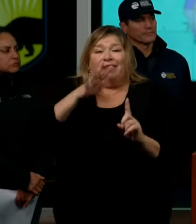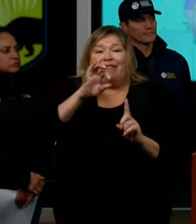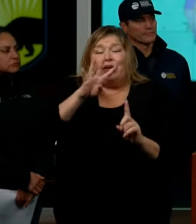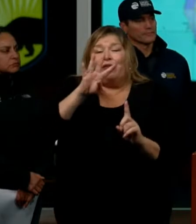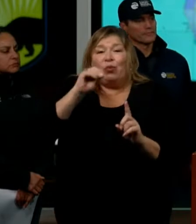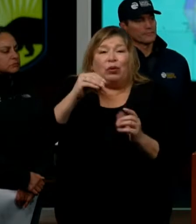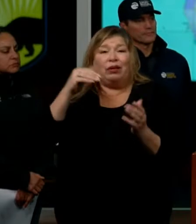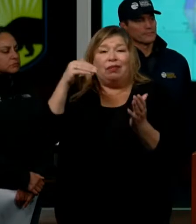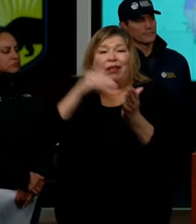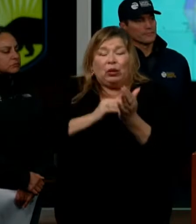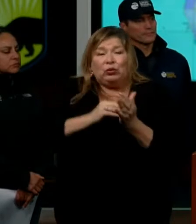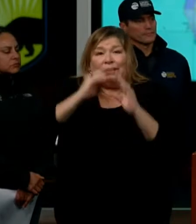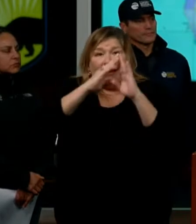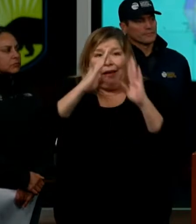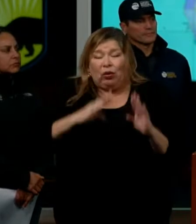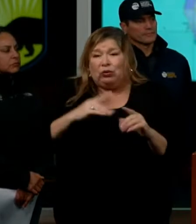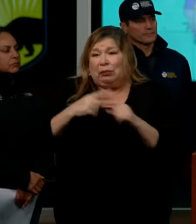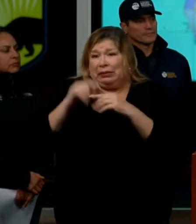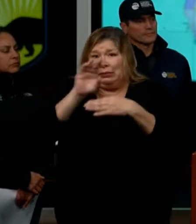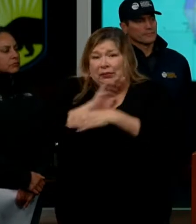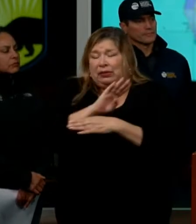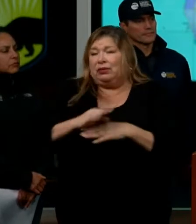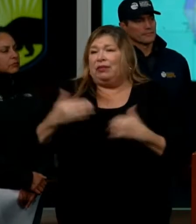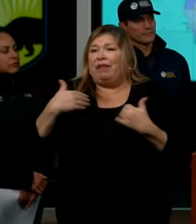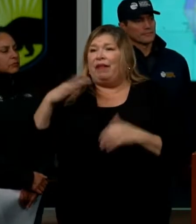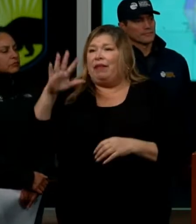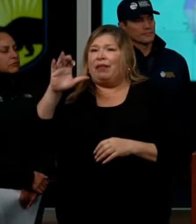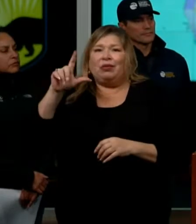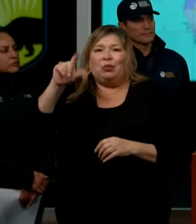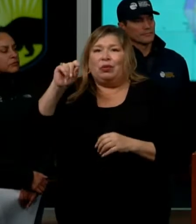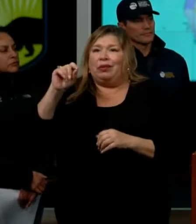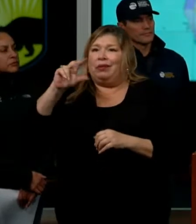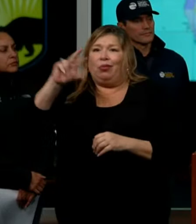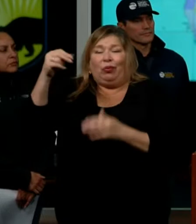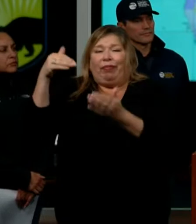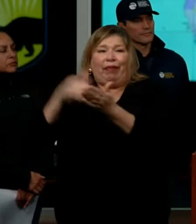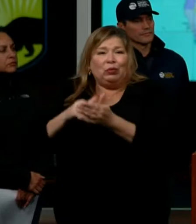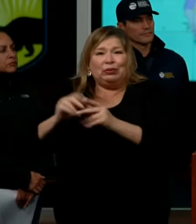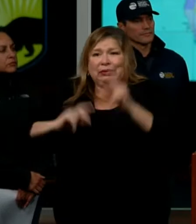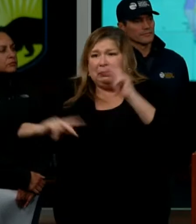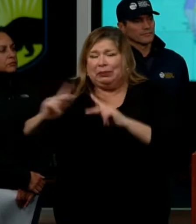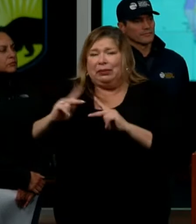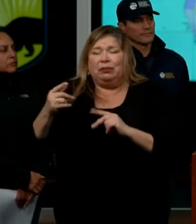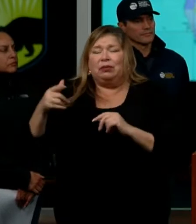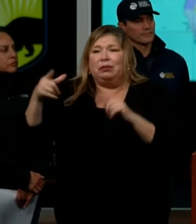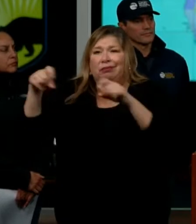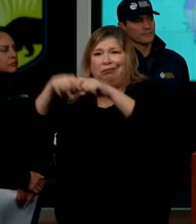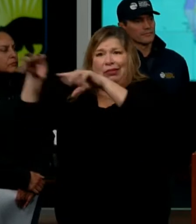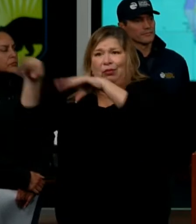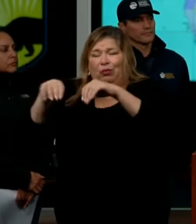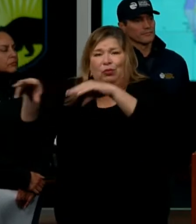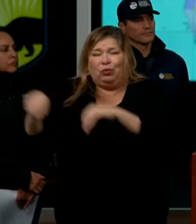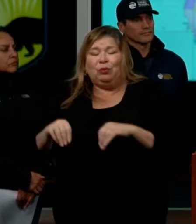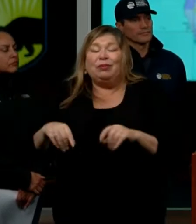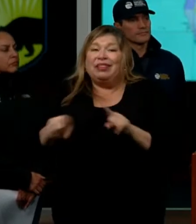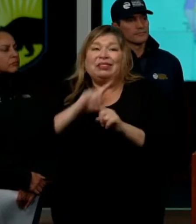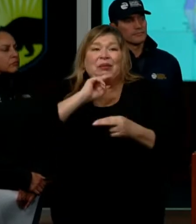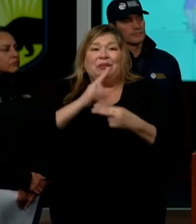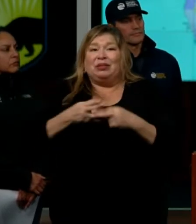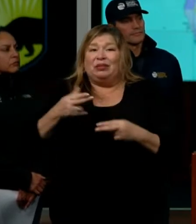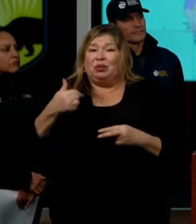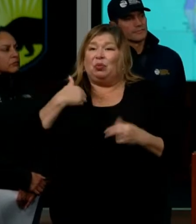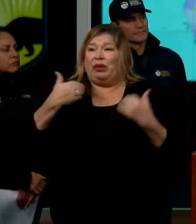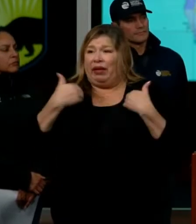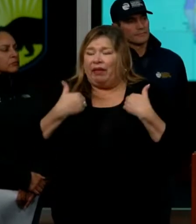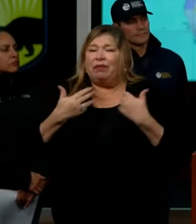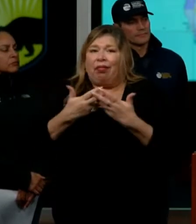businesses, 520, 30,000 folks. We still have work to do, as Director Ward mentioned, to